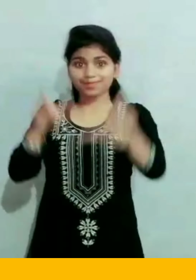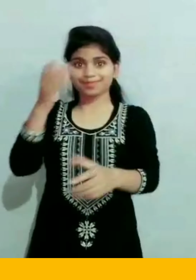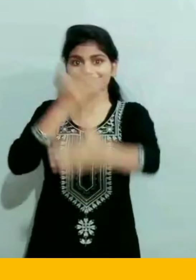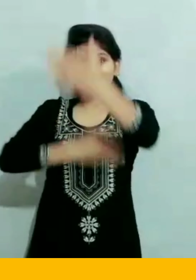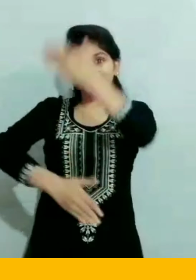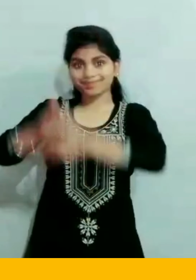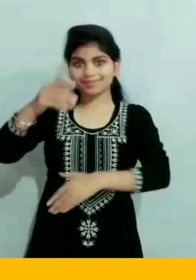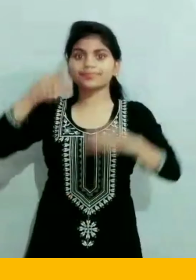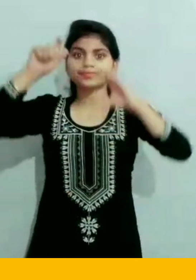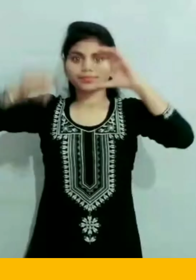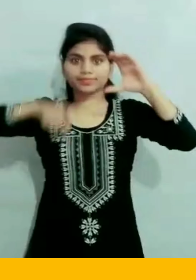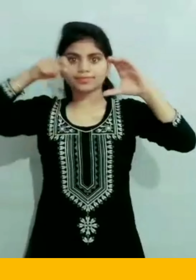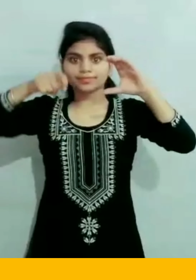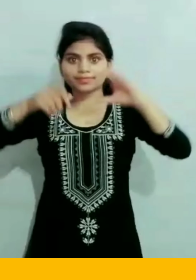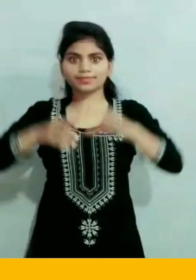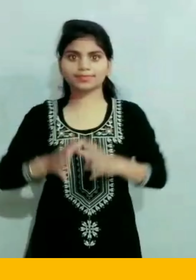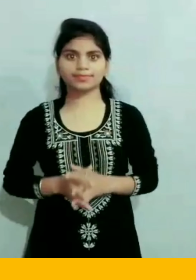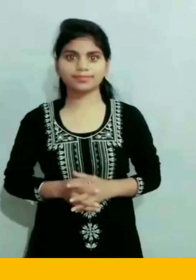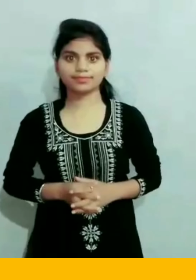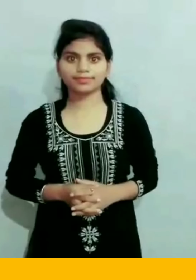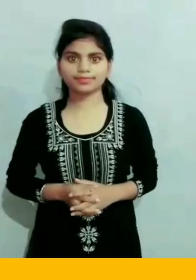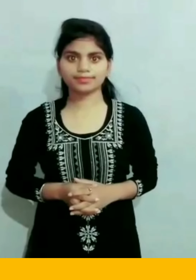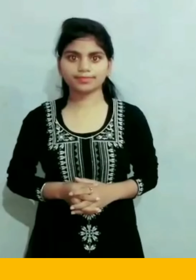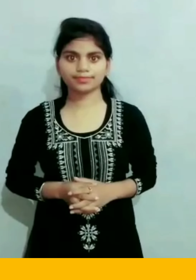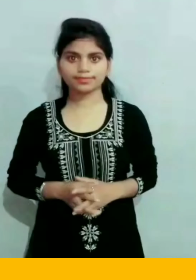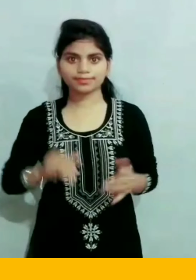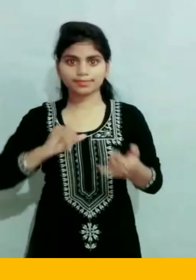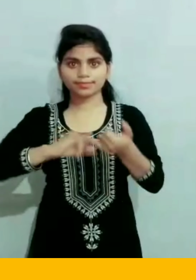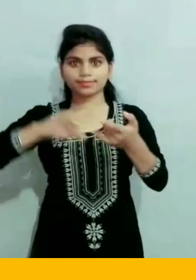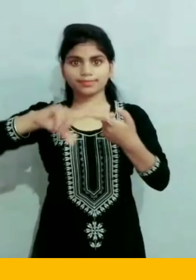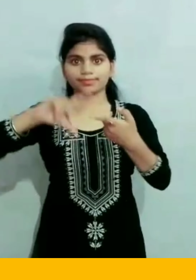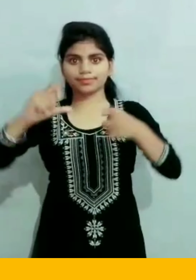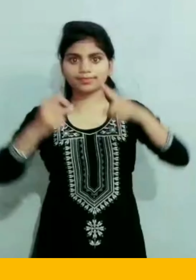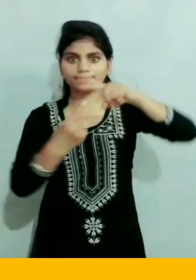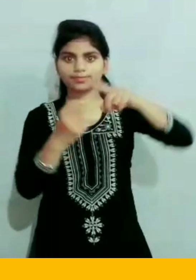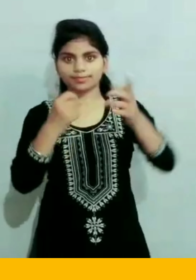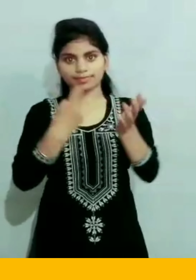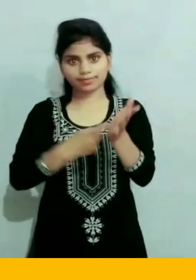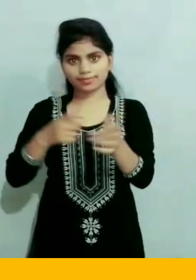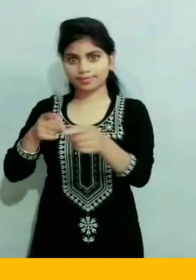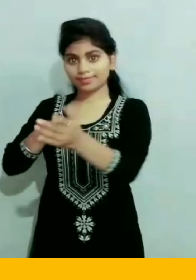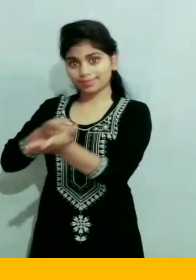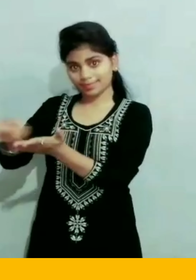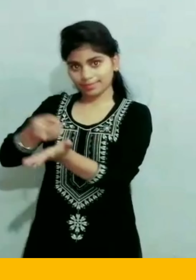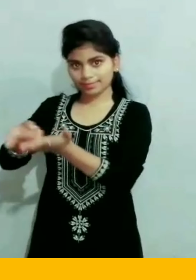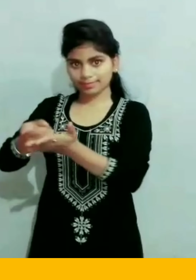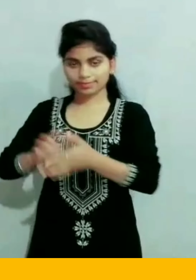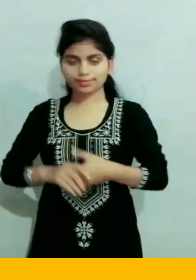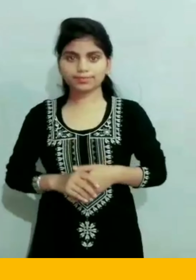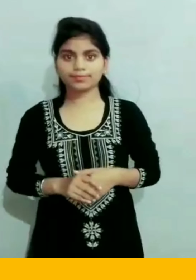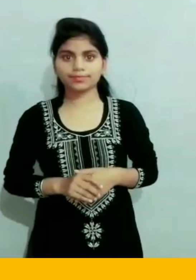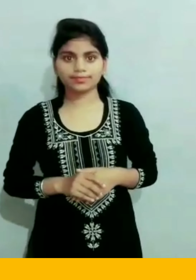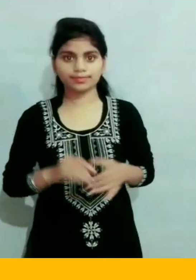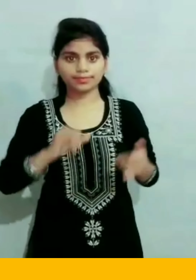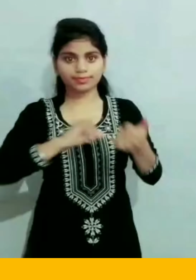Digital content for candidate with disability. Sector: Agriculture and